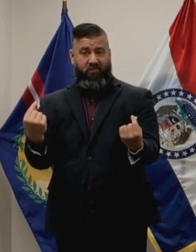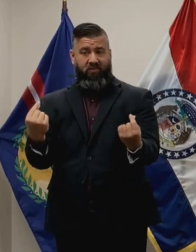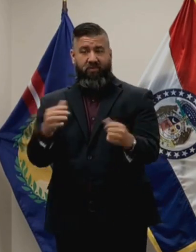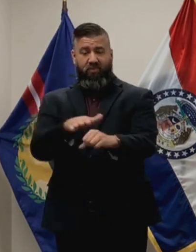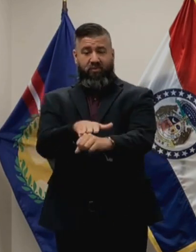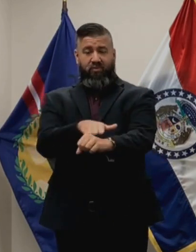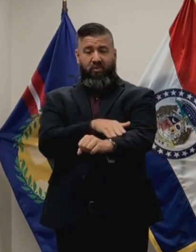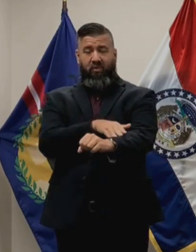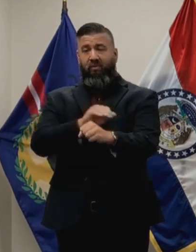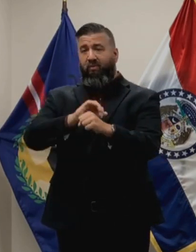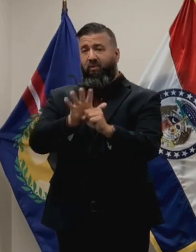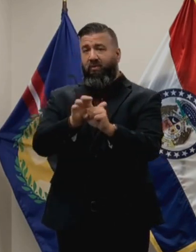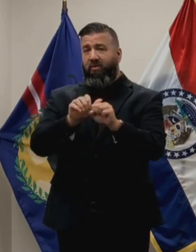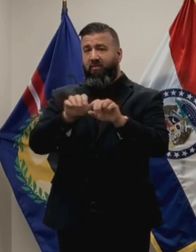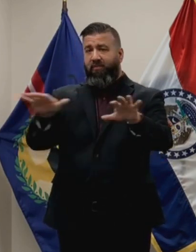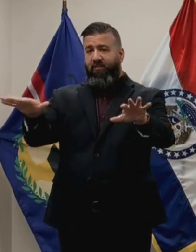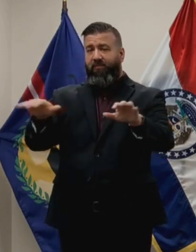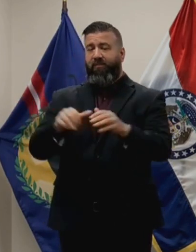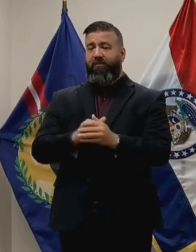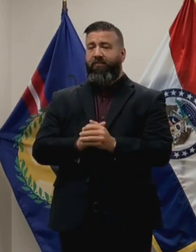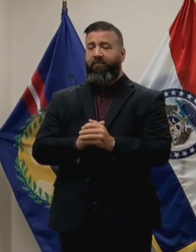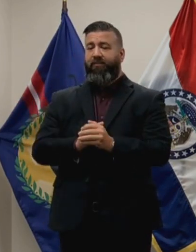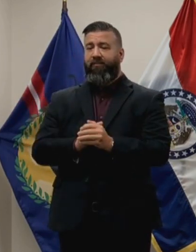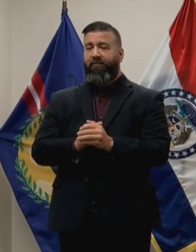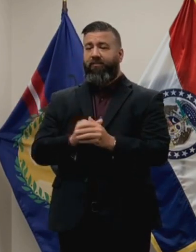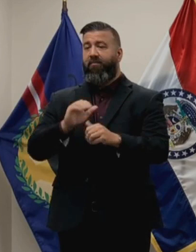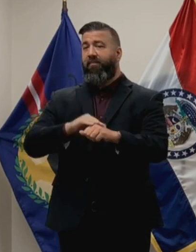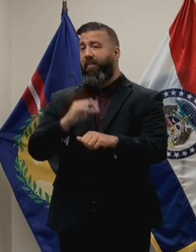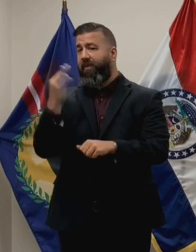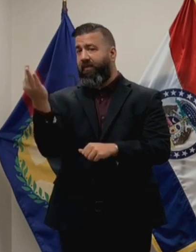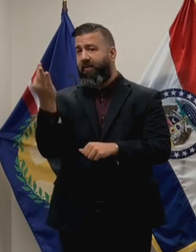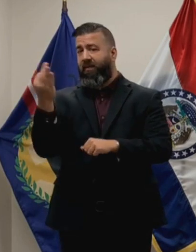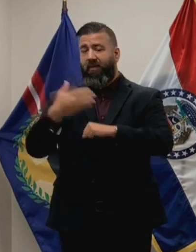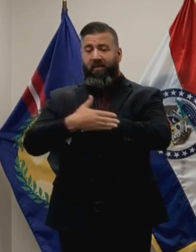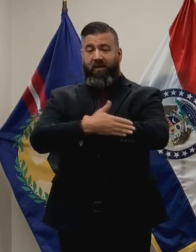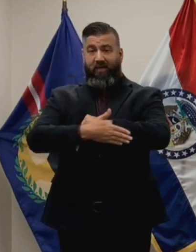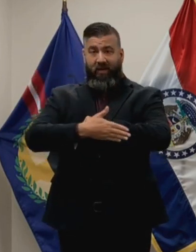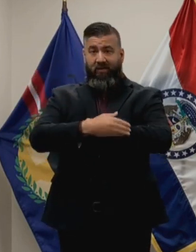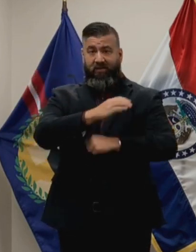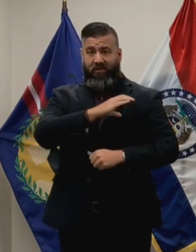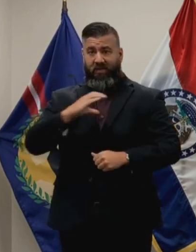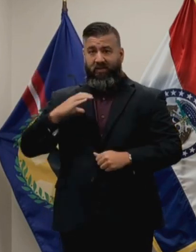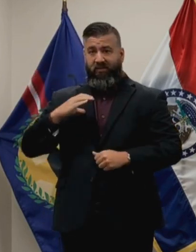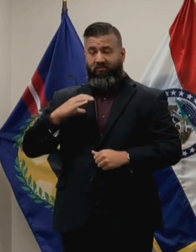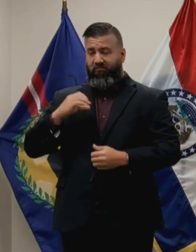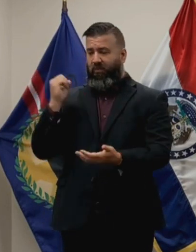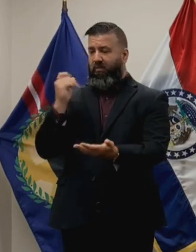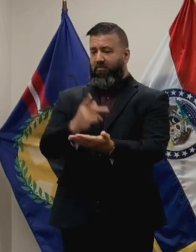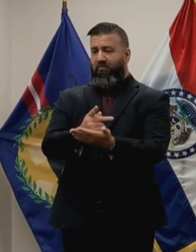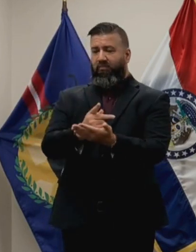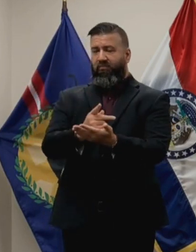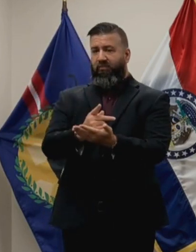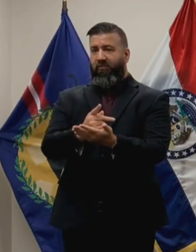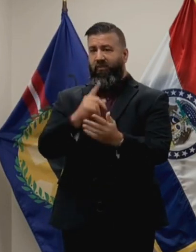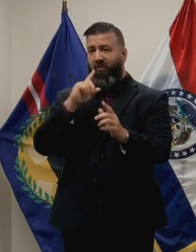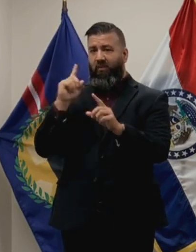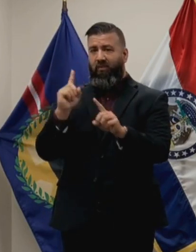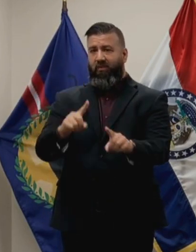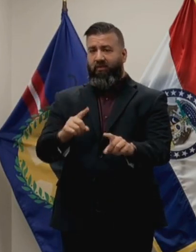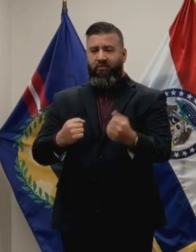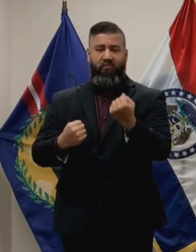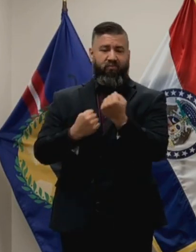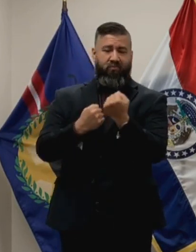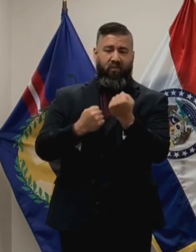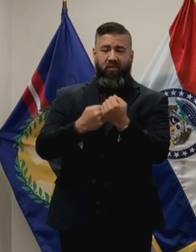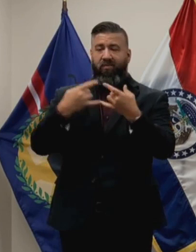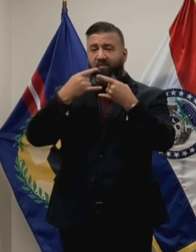people from getting infected. On Friday, the County Council approved a resolution supporting the mask mandate in place in St. Louis